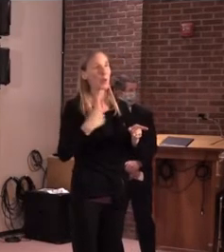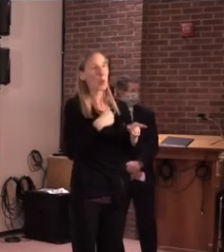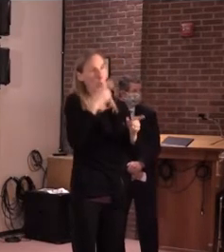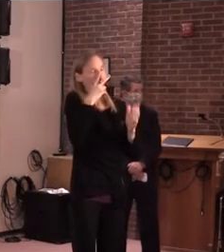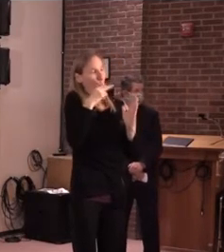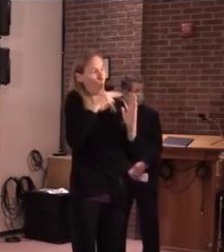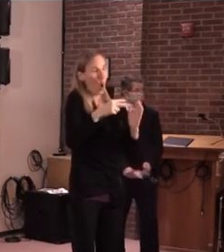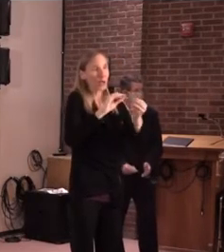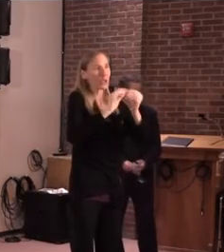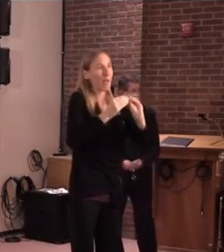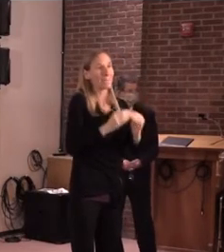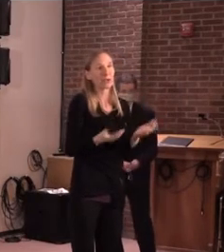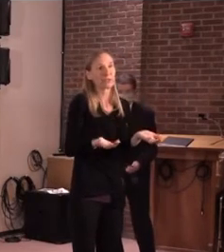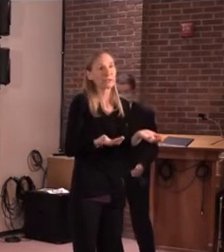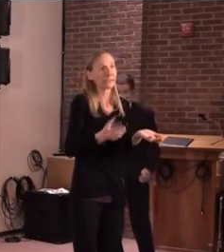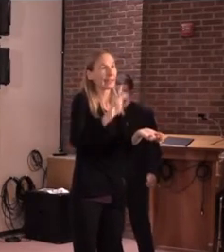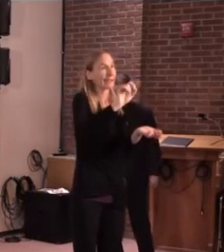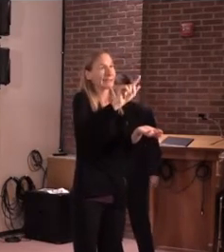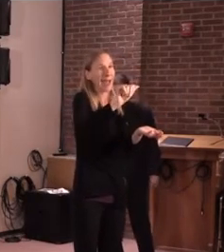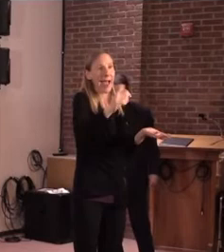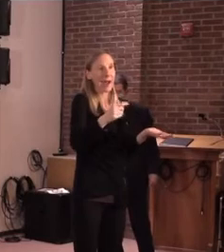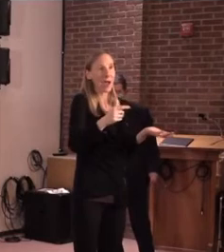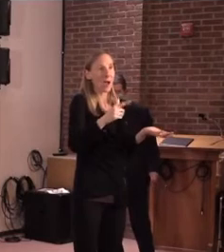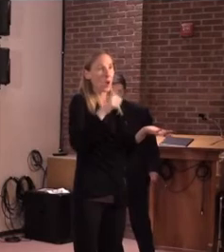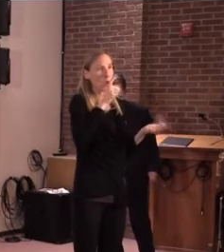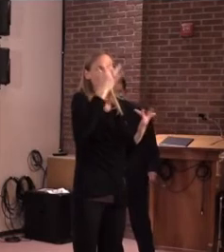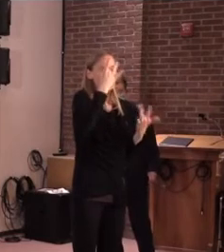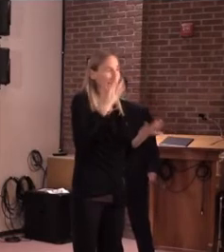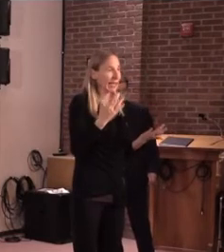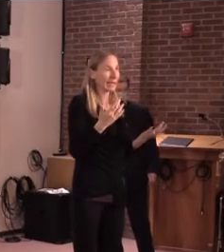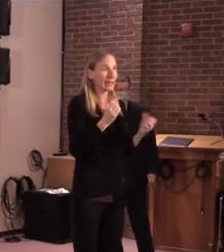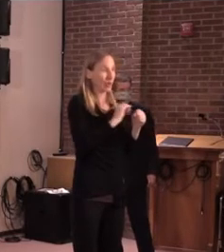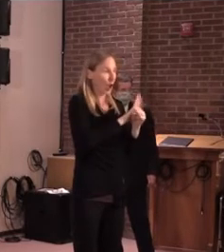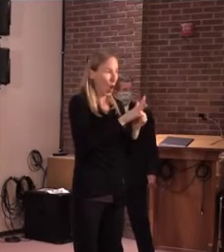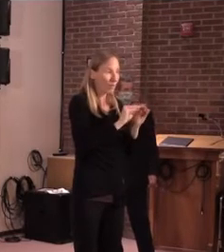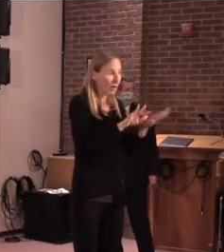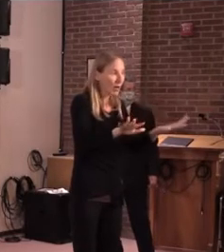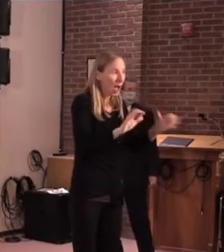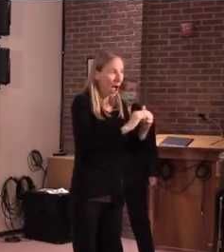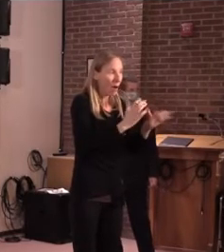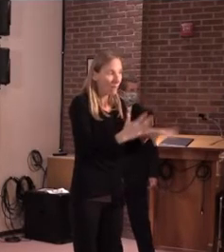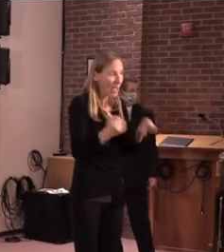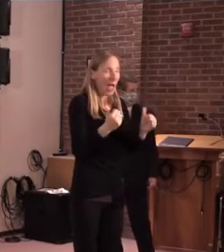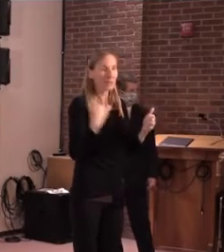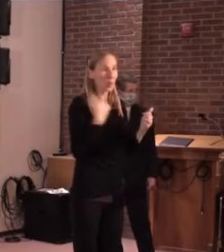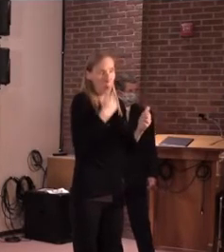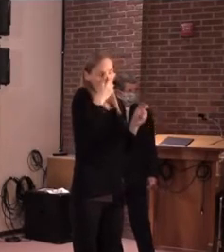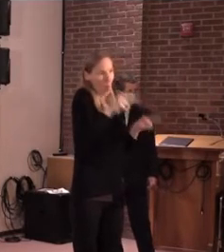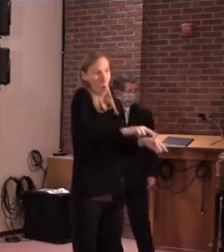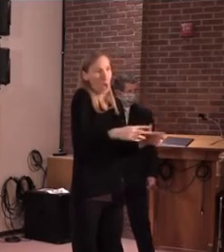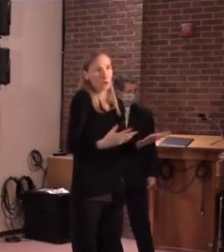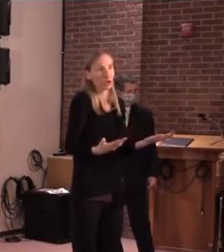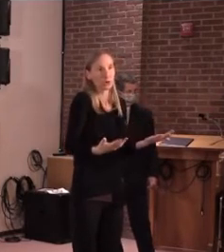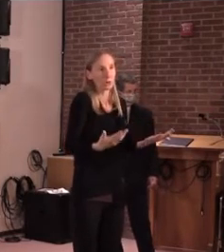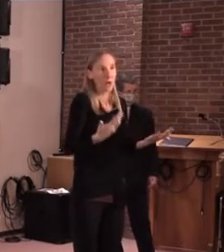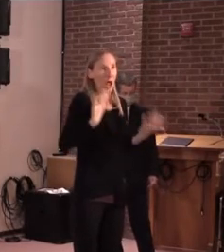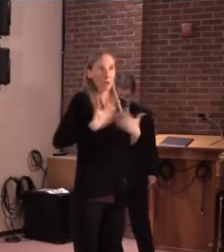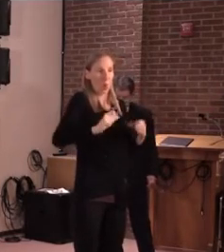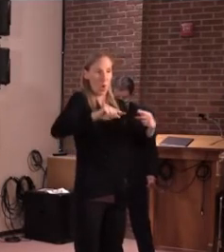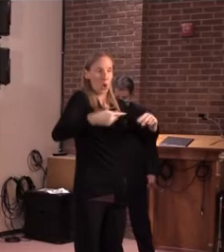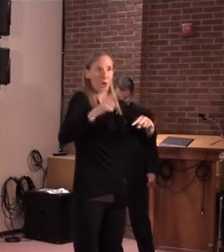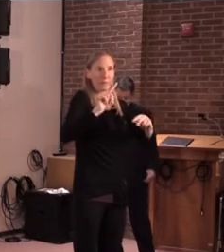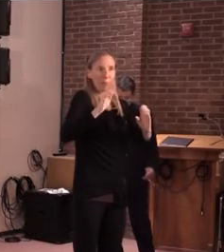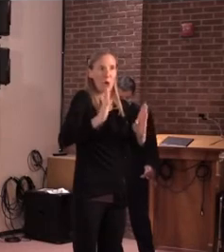the data, and so forth. We're hoping that we can open up as quick as possible without, preventing harm to